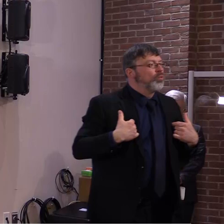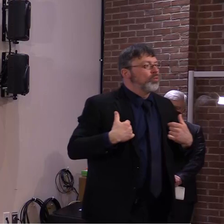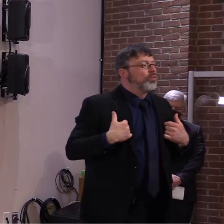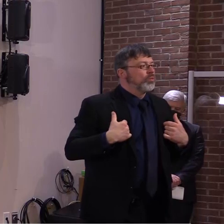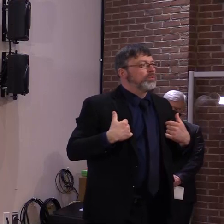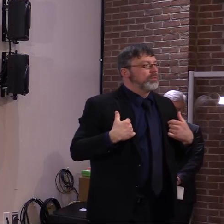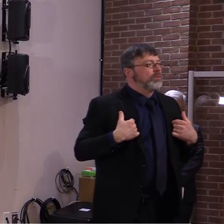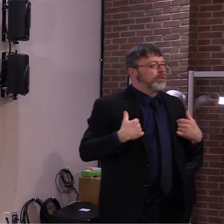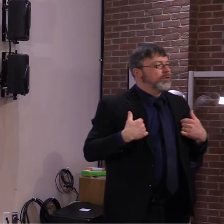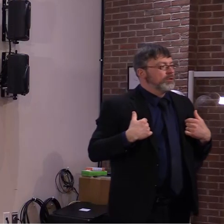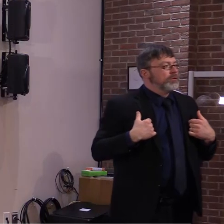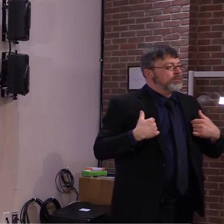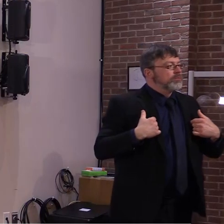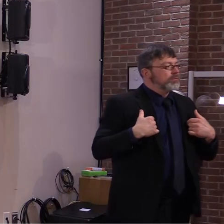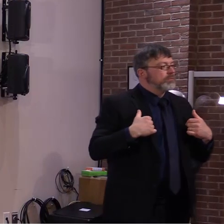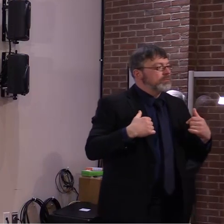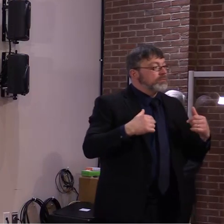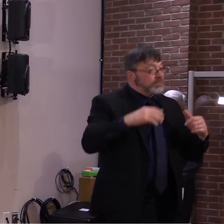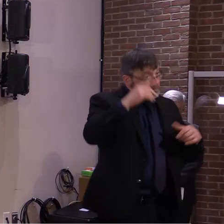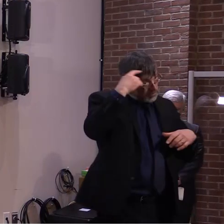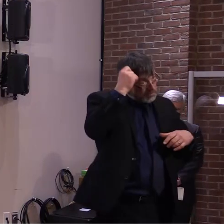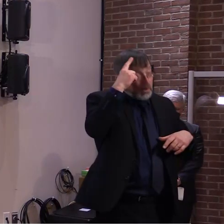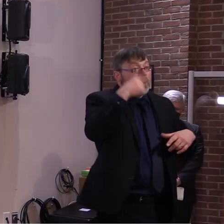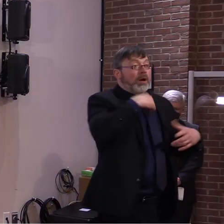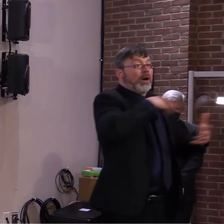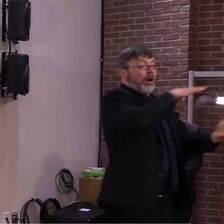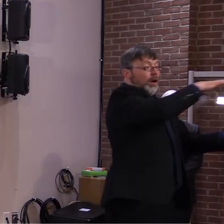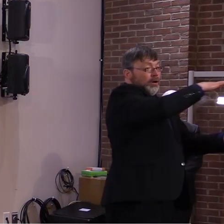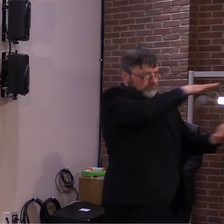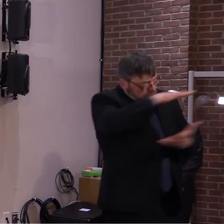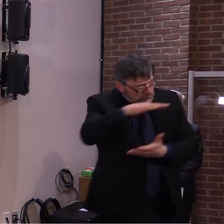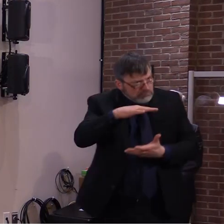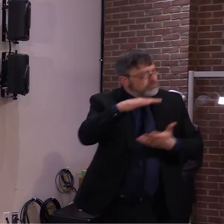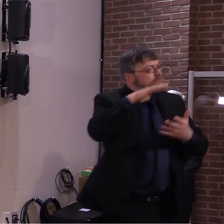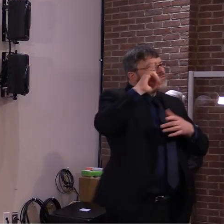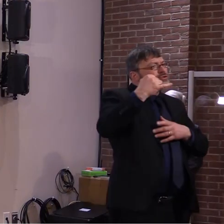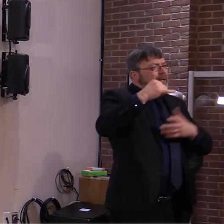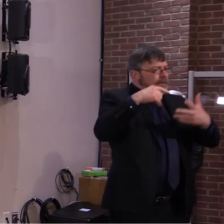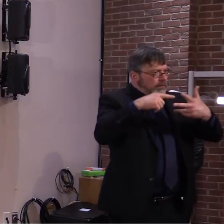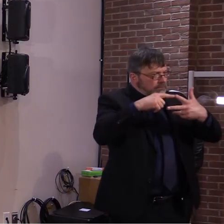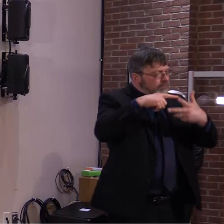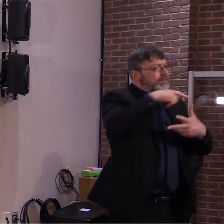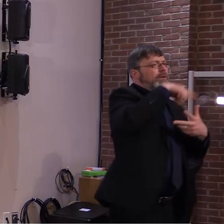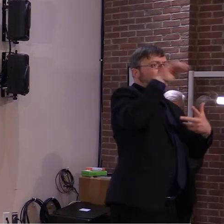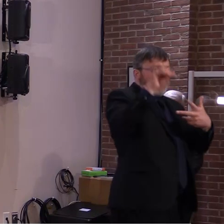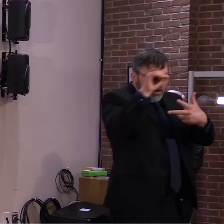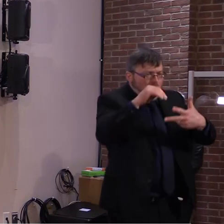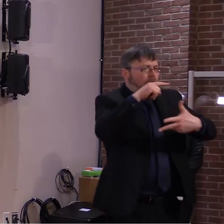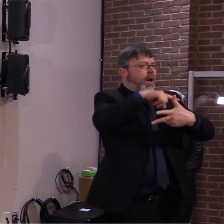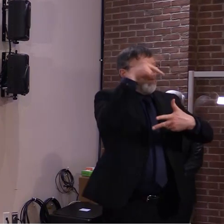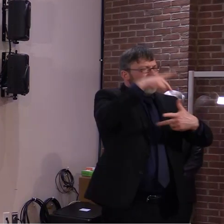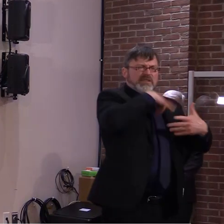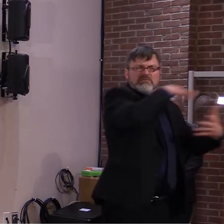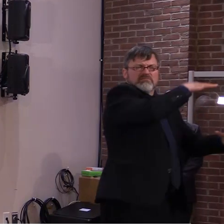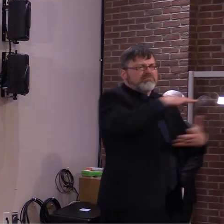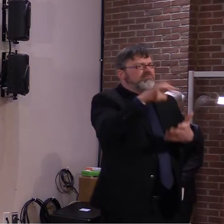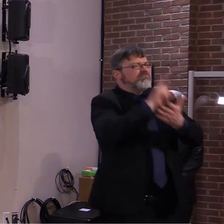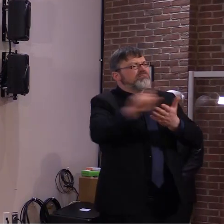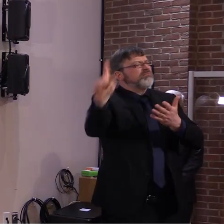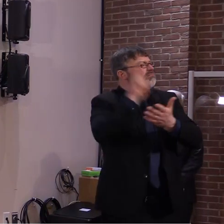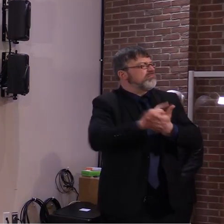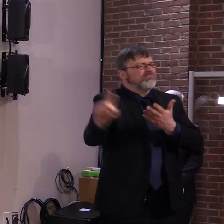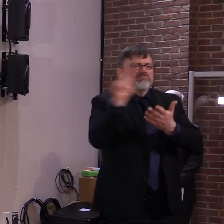governor has emphasized. So when it is your turn, in addition to strictly following our prevention guidance, go